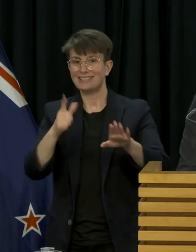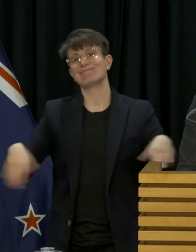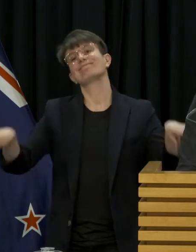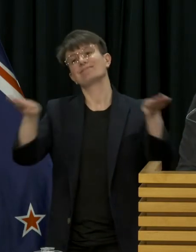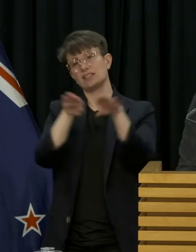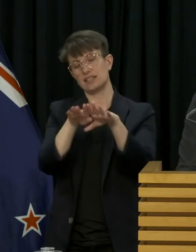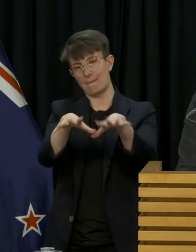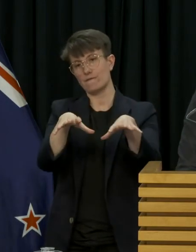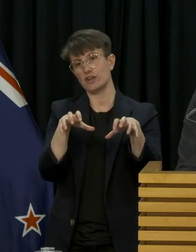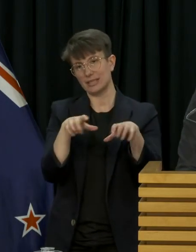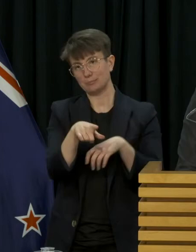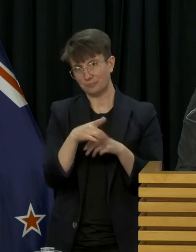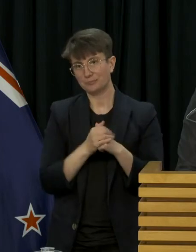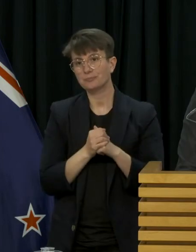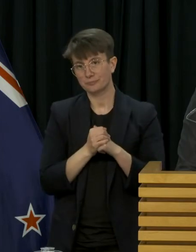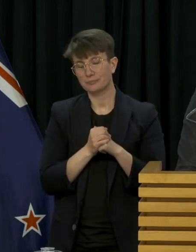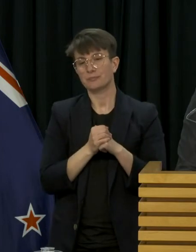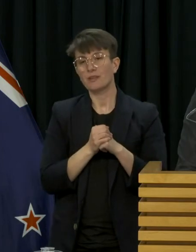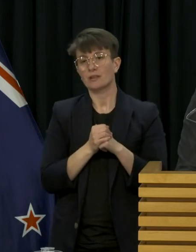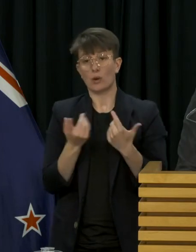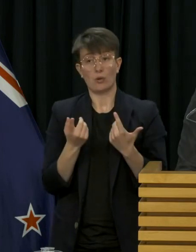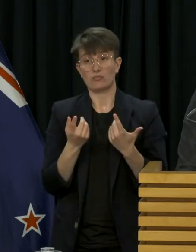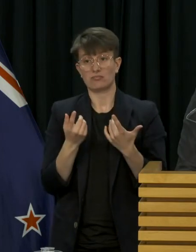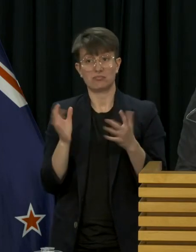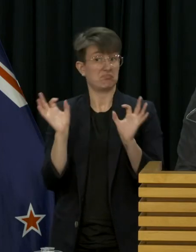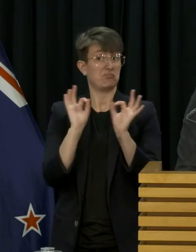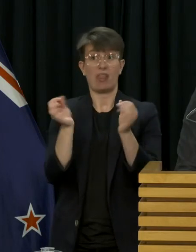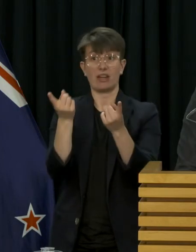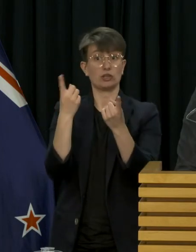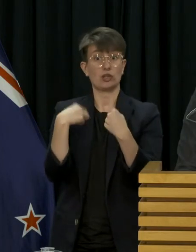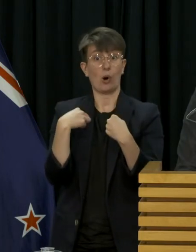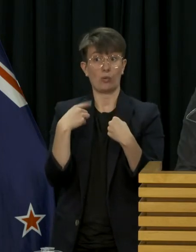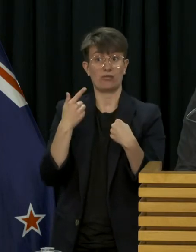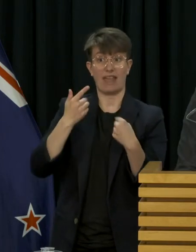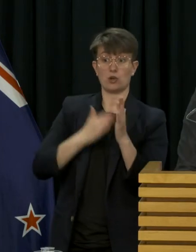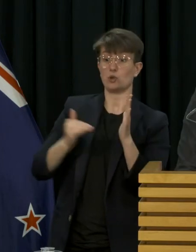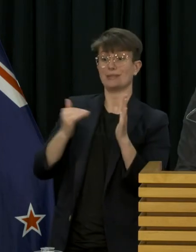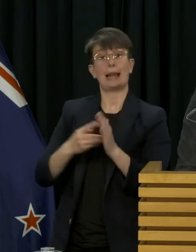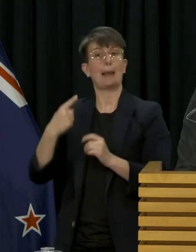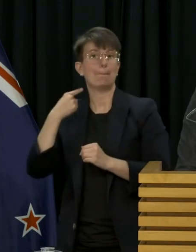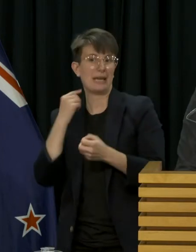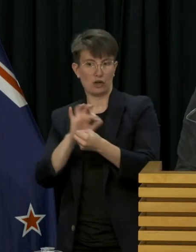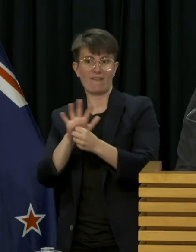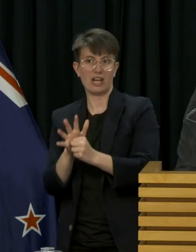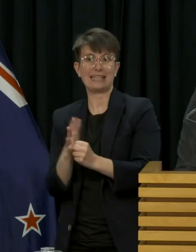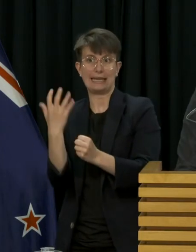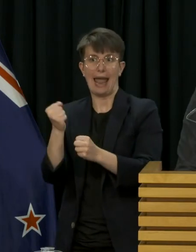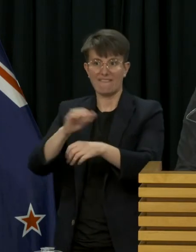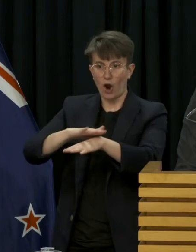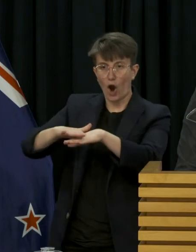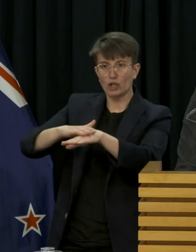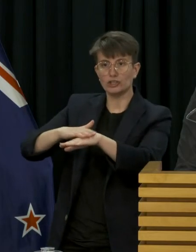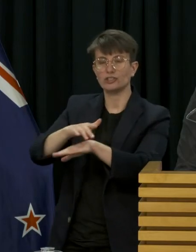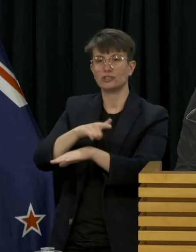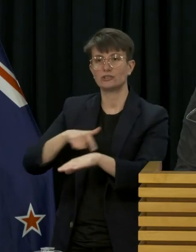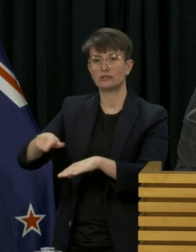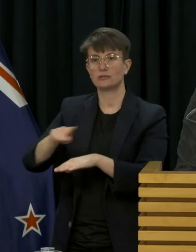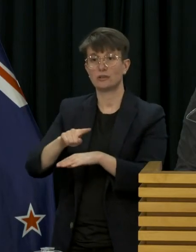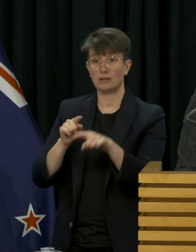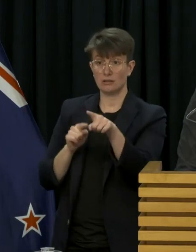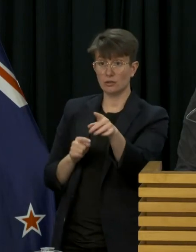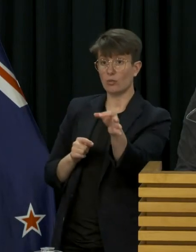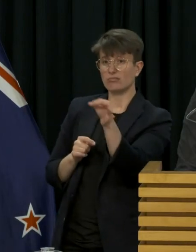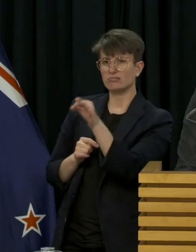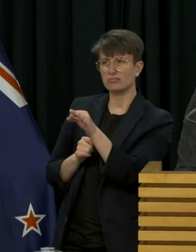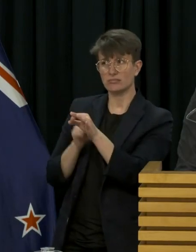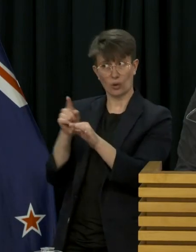will have seen. We certainly have not been advised officially of what has been reported by Reuters. So is your understanding that that information is